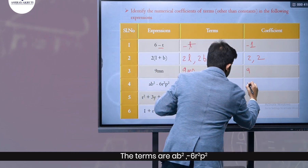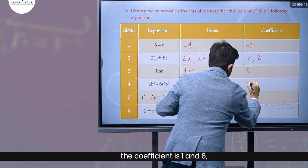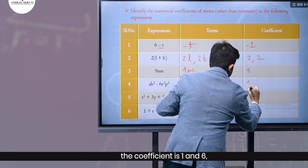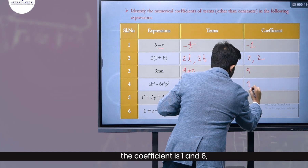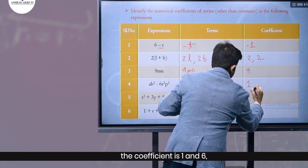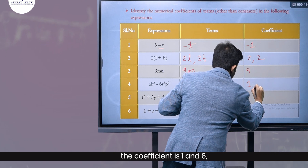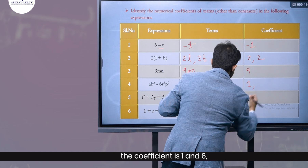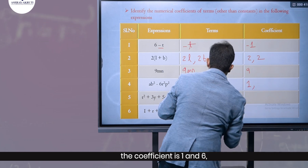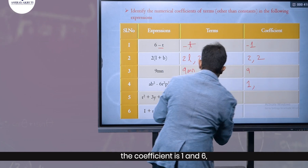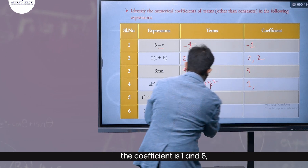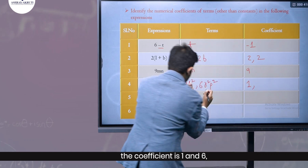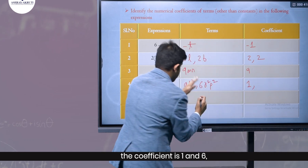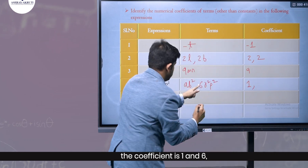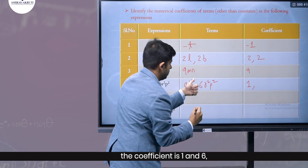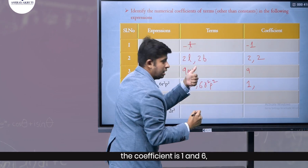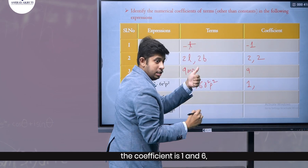The coefficient is 1 and 6.